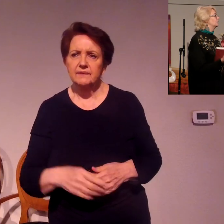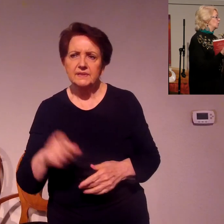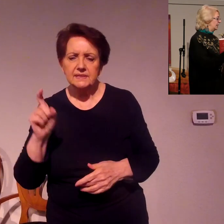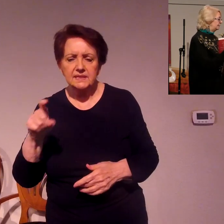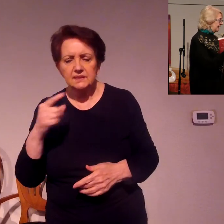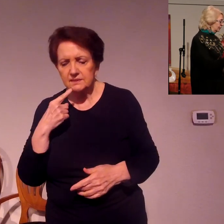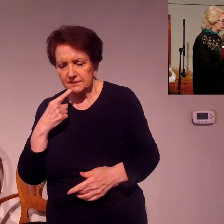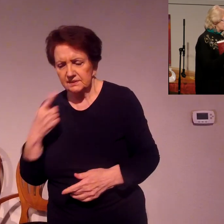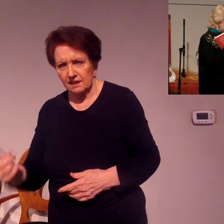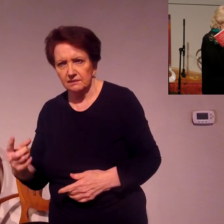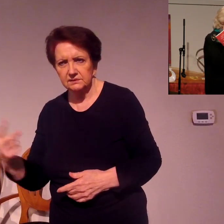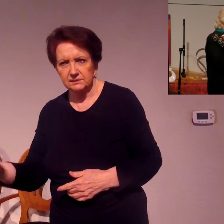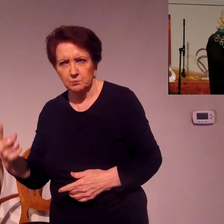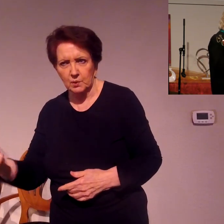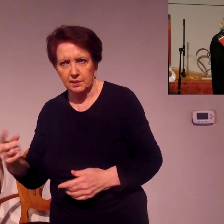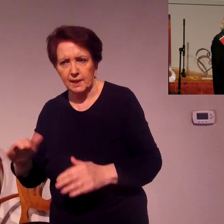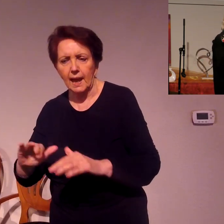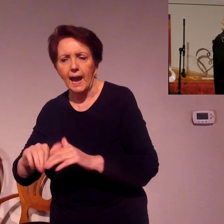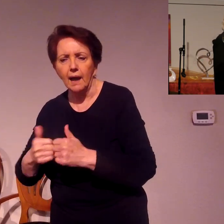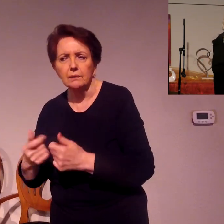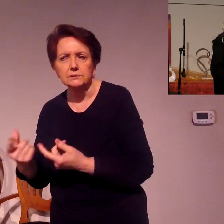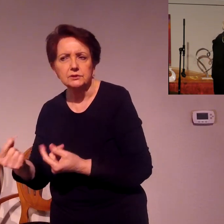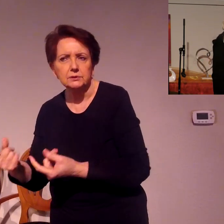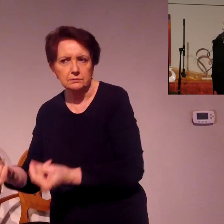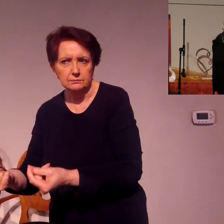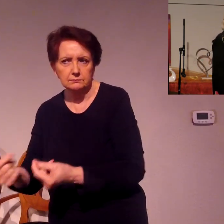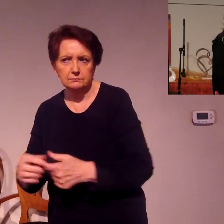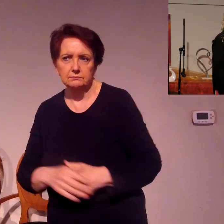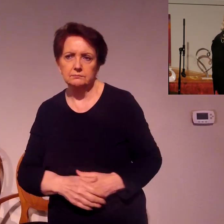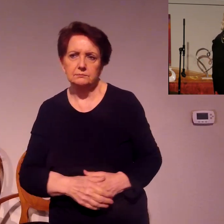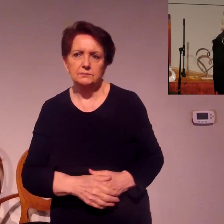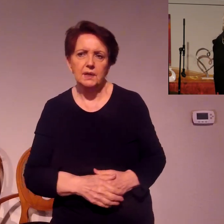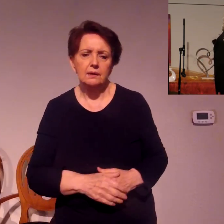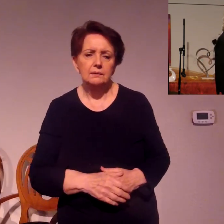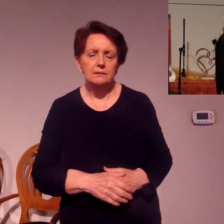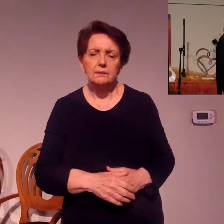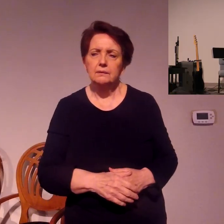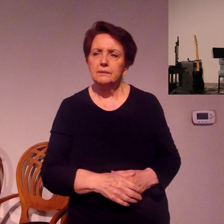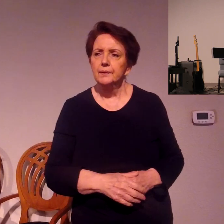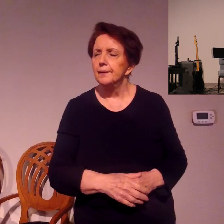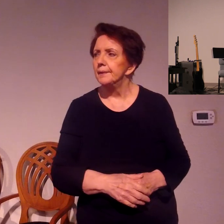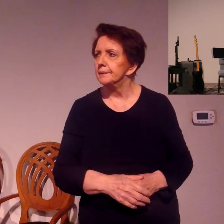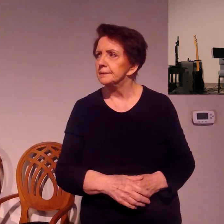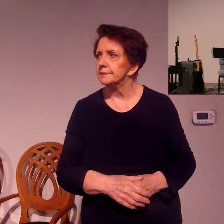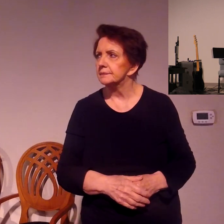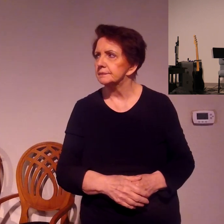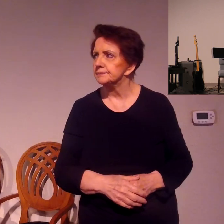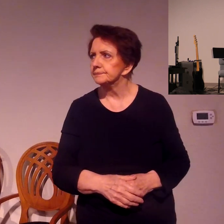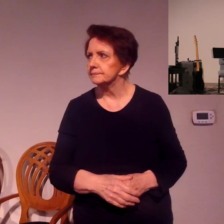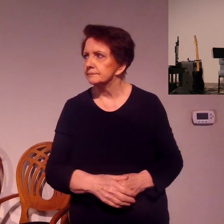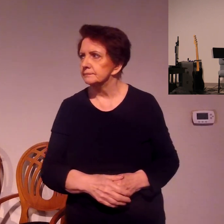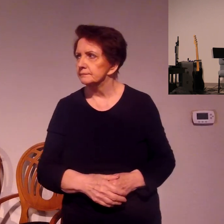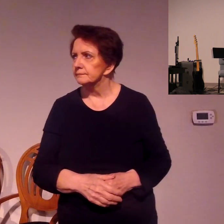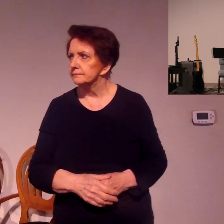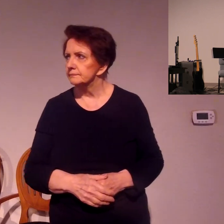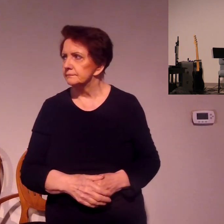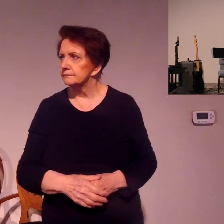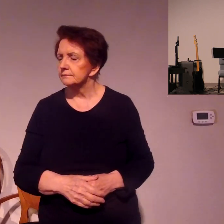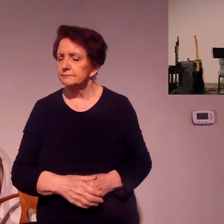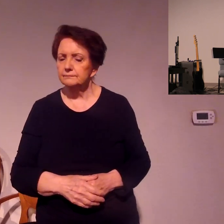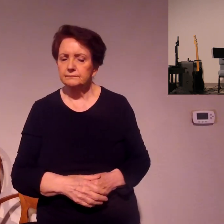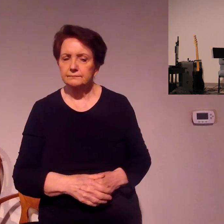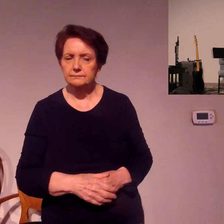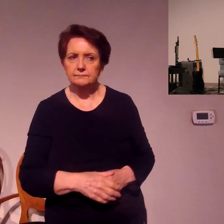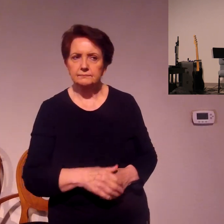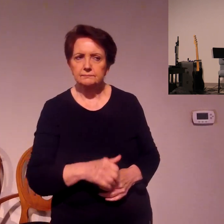tell someone else what to do or how to do it? Yeah, and to another one